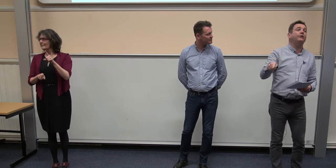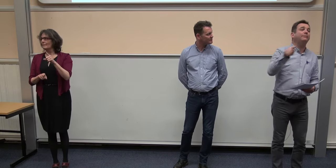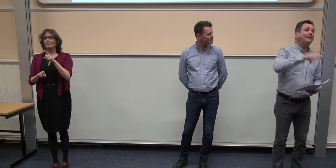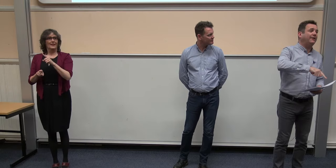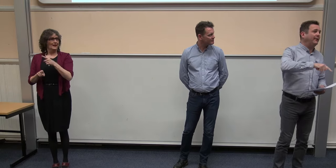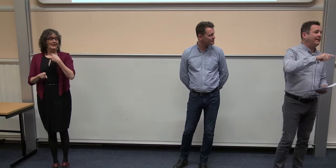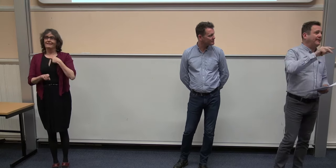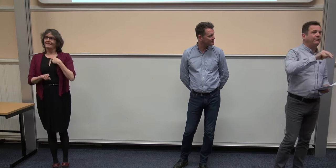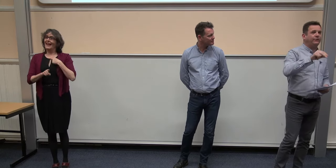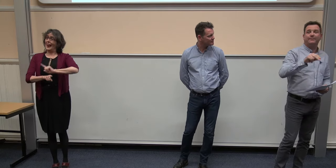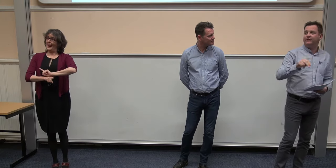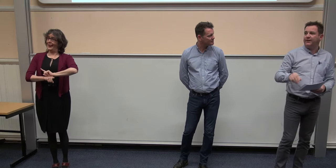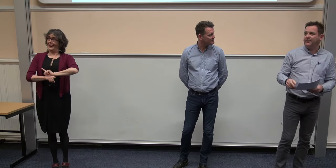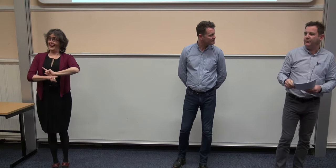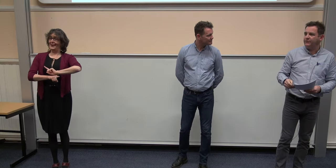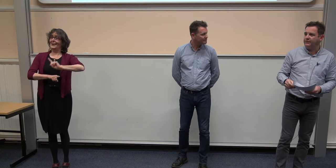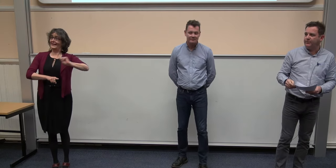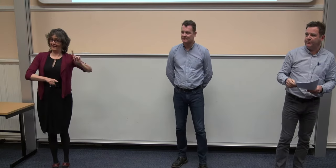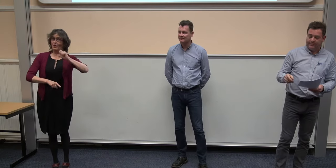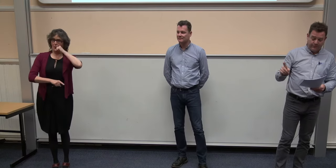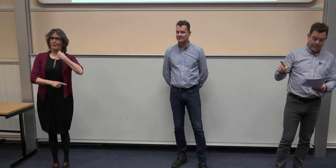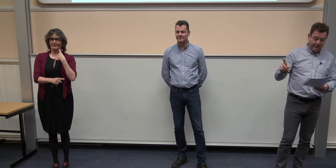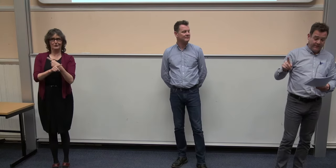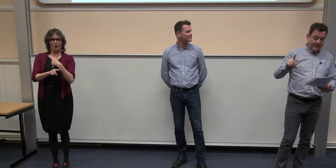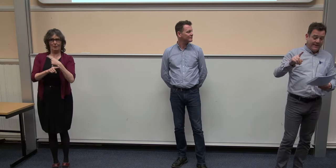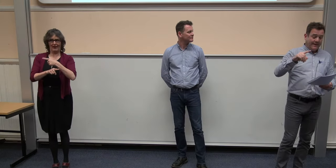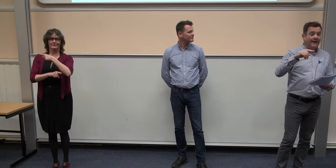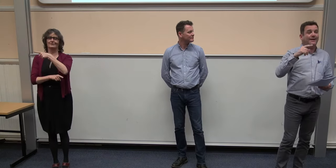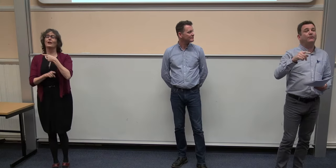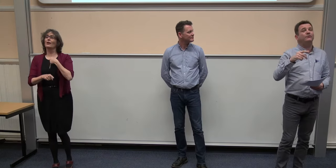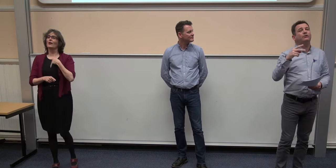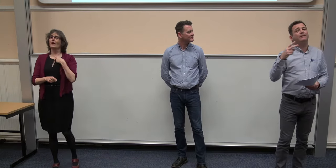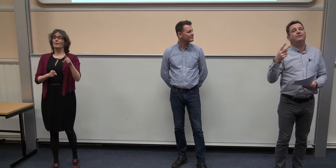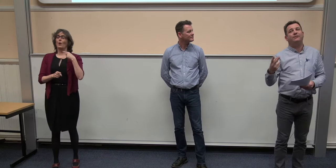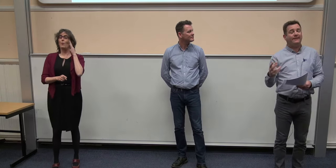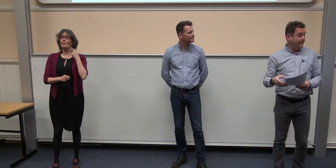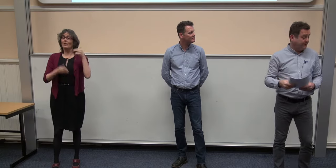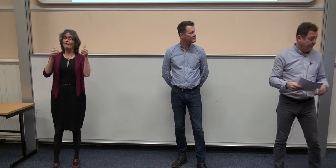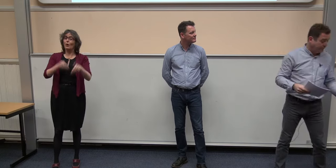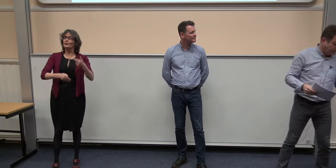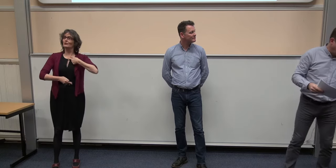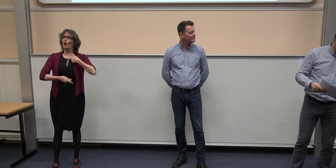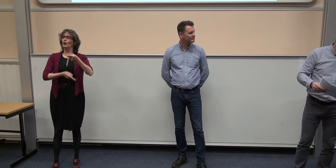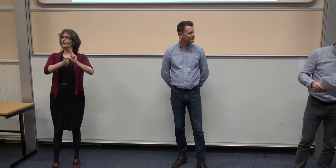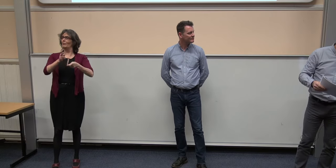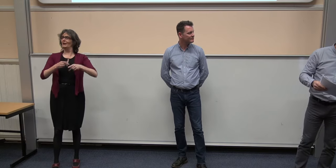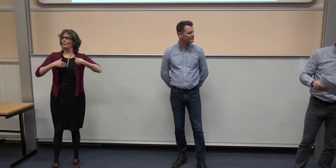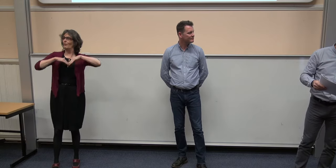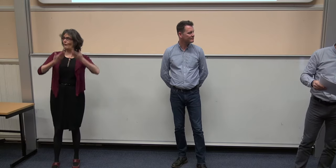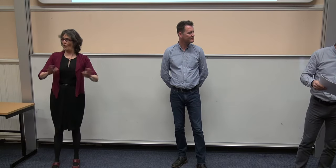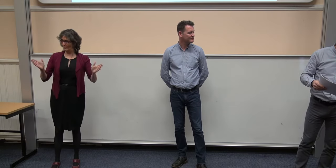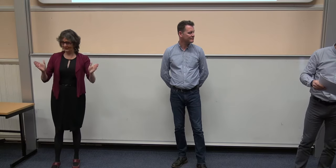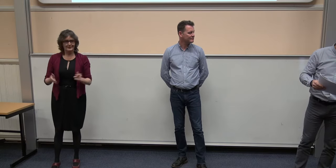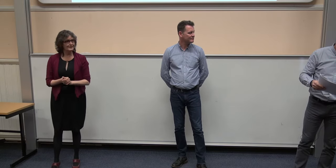because I'm going to come back to that when I get to talking about sign language interpretive performances. And now I'm going to talk about the second building block, which is the use